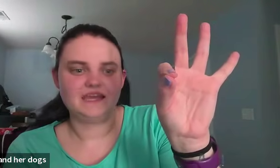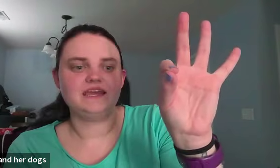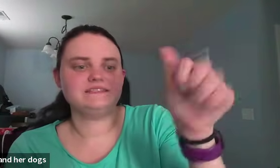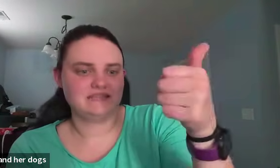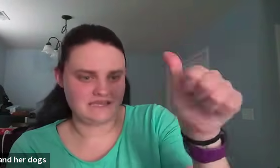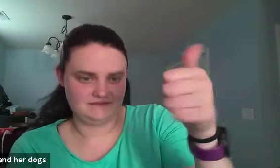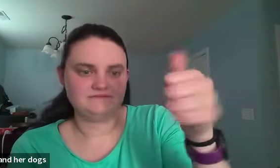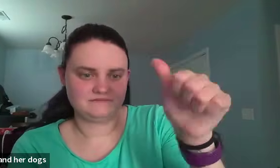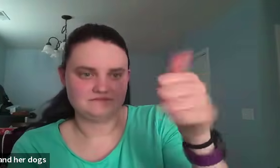and 10.